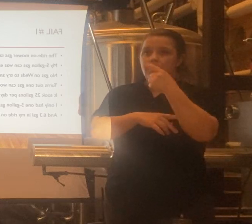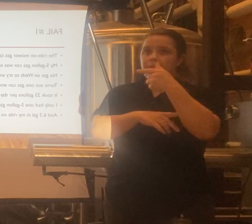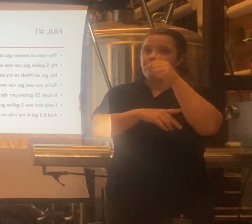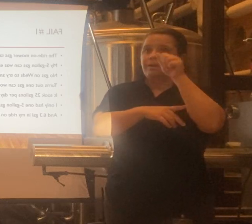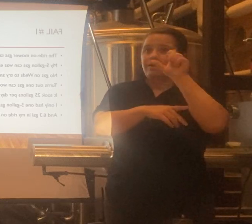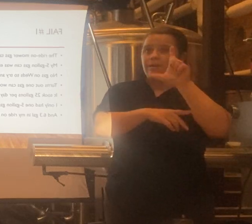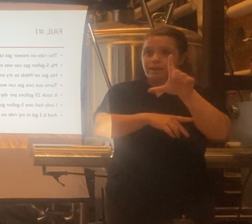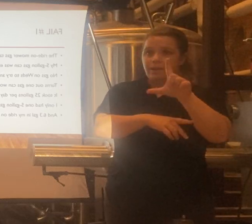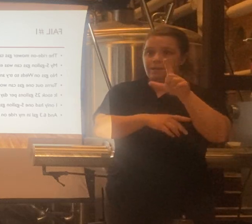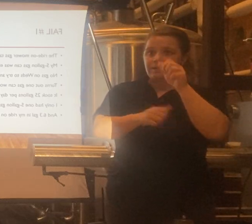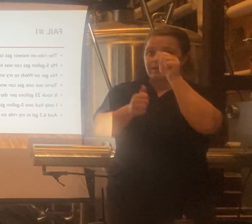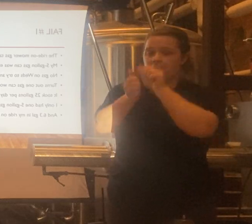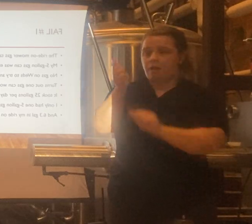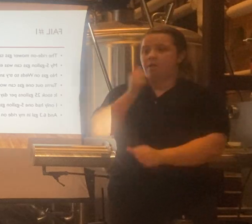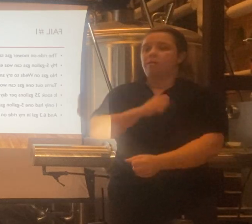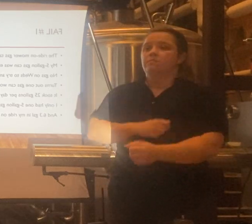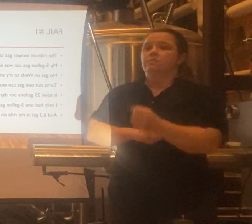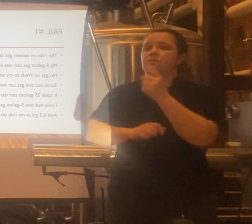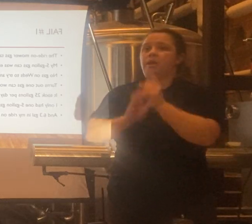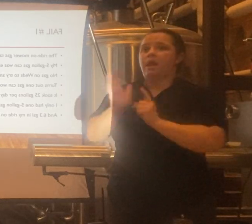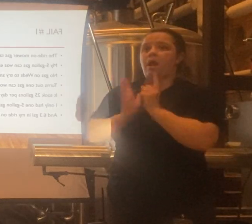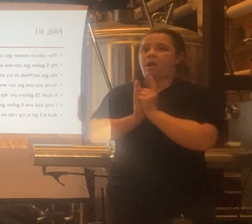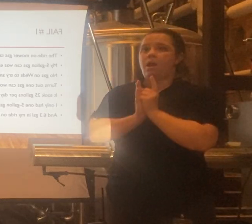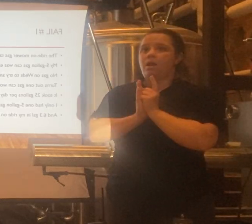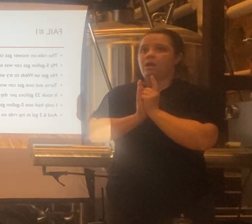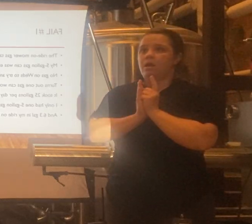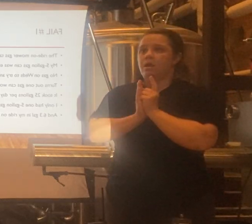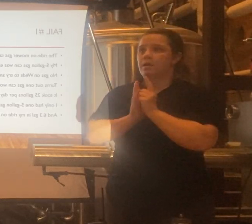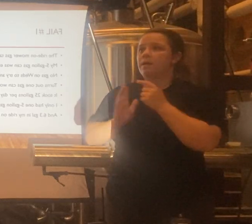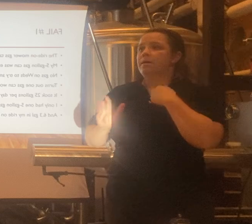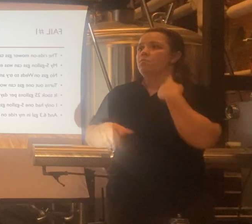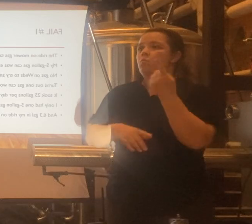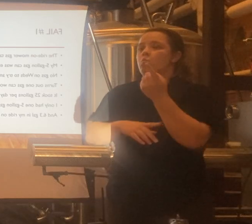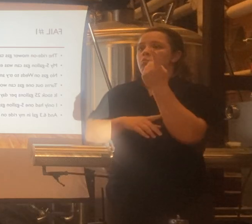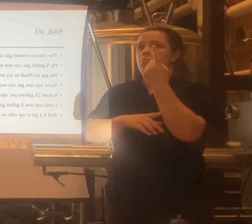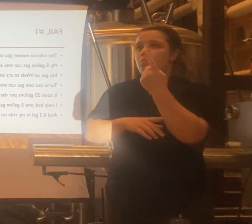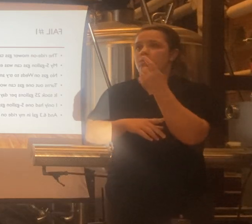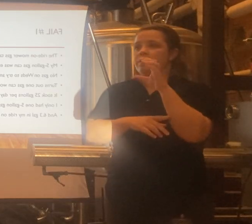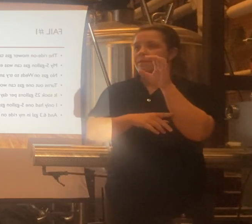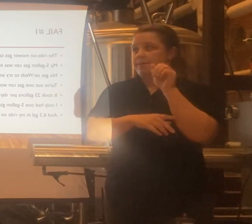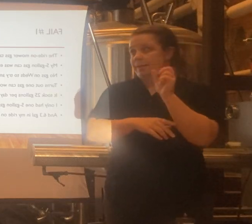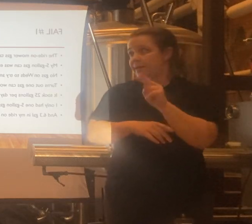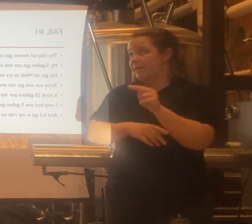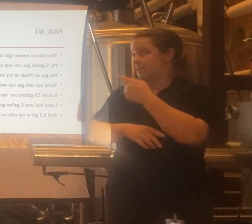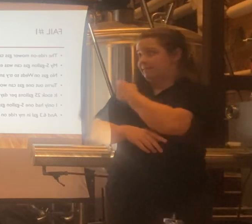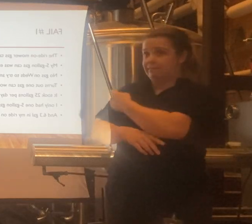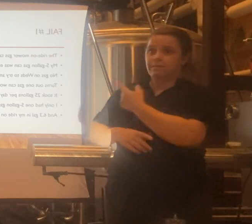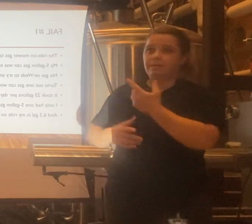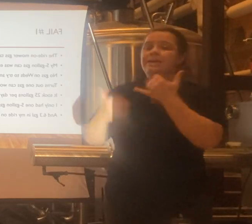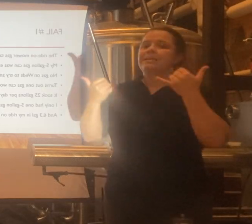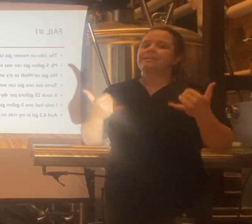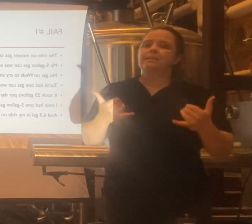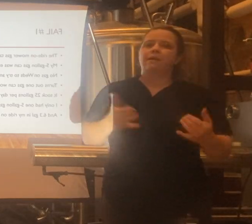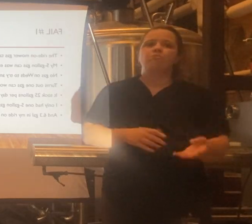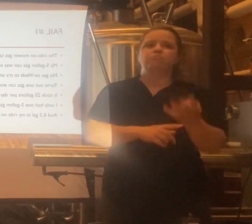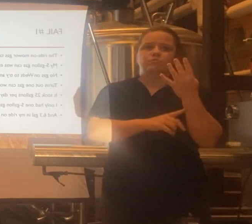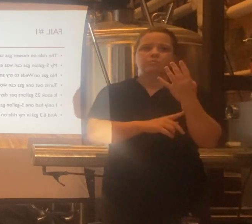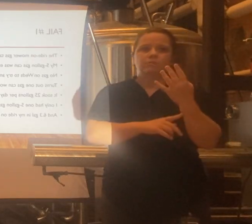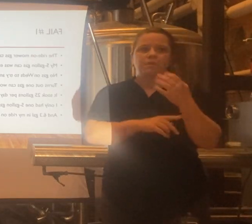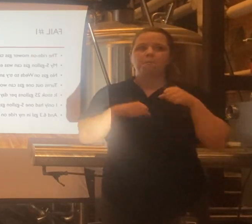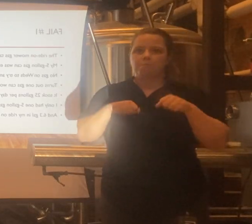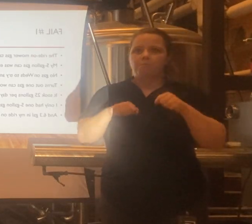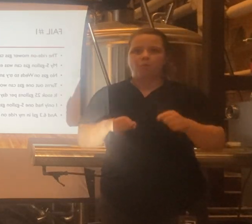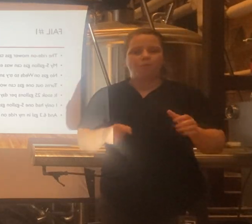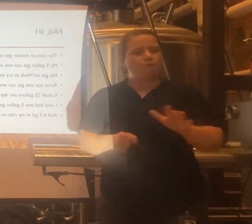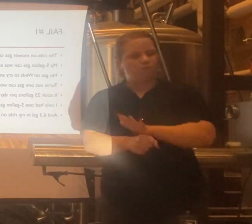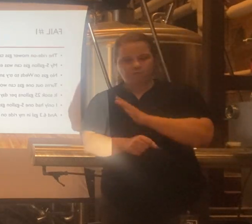storage. And I only had 1 can. I now have 4. They're all full. The lawnmower is currently full, so we're good.